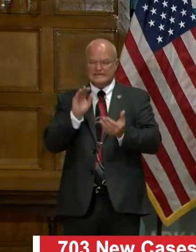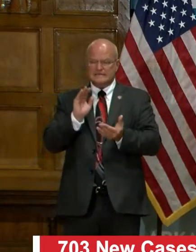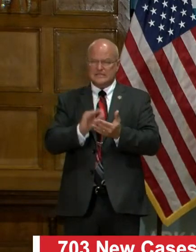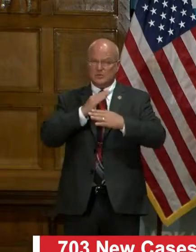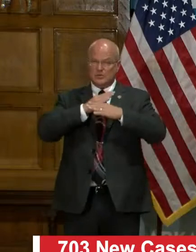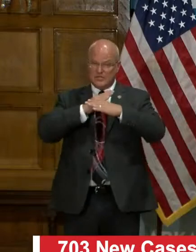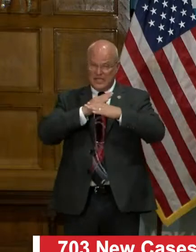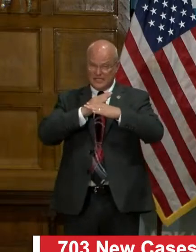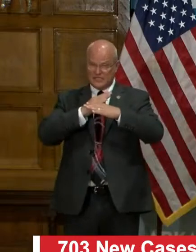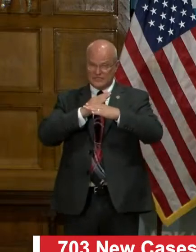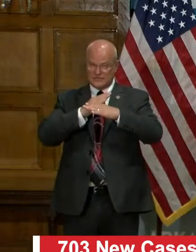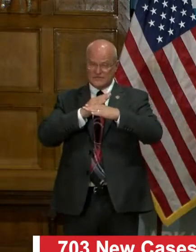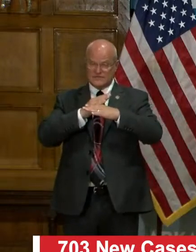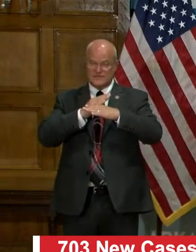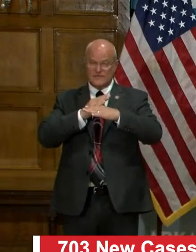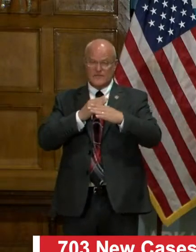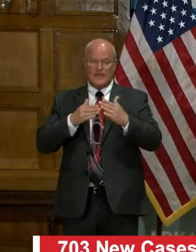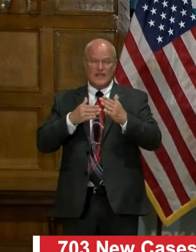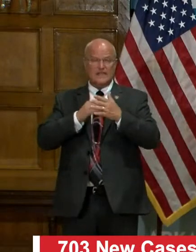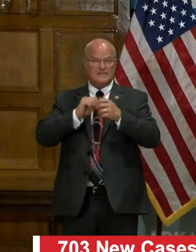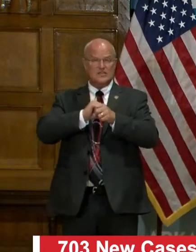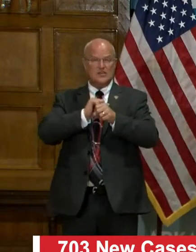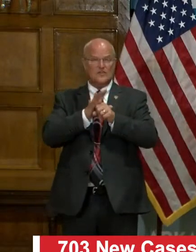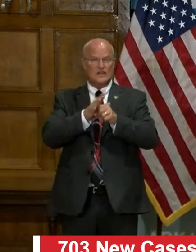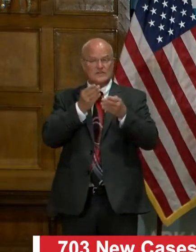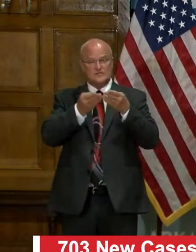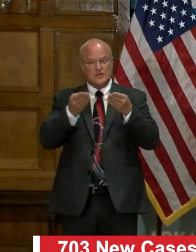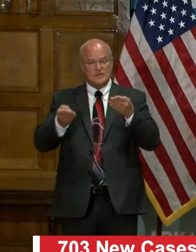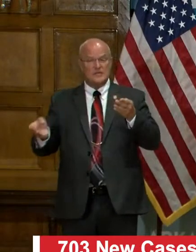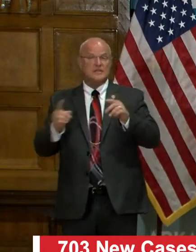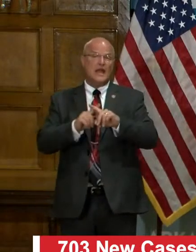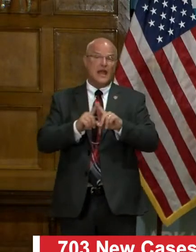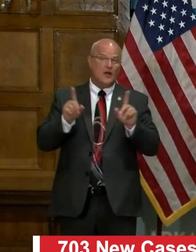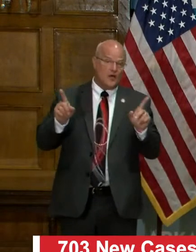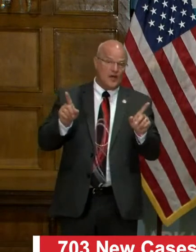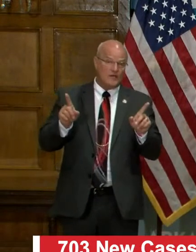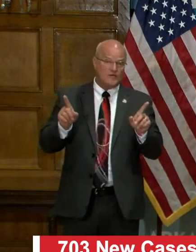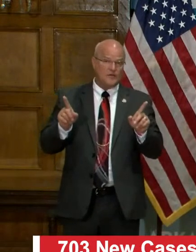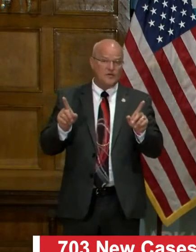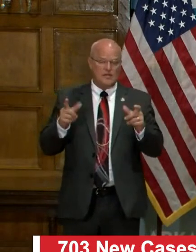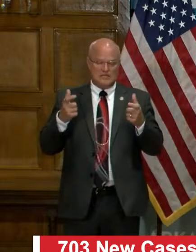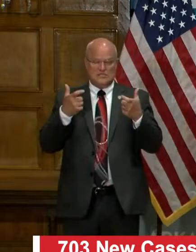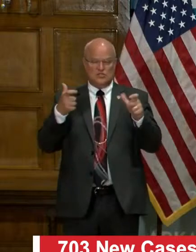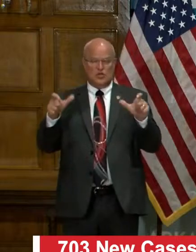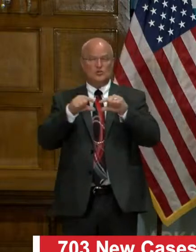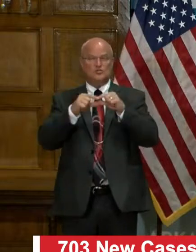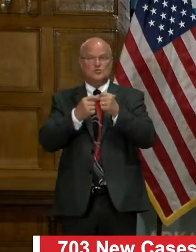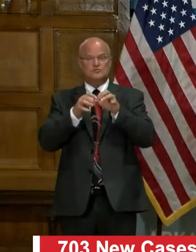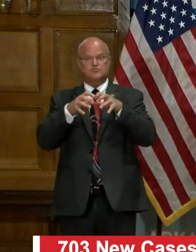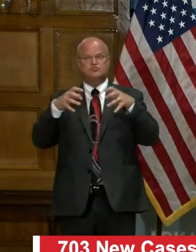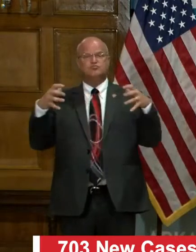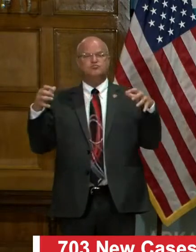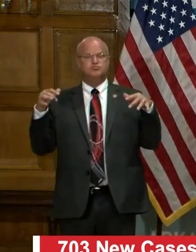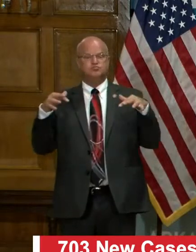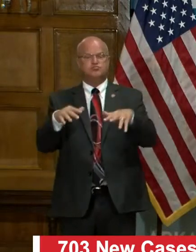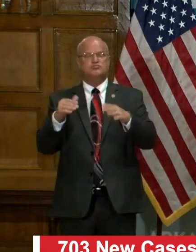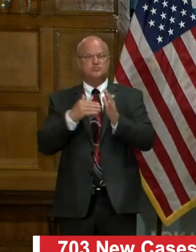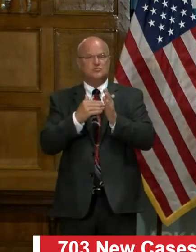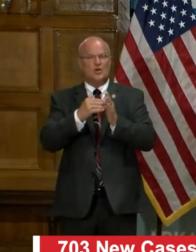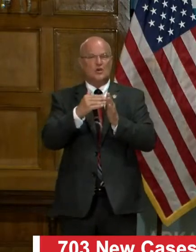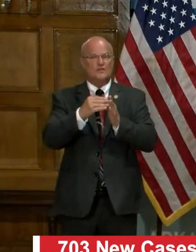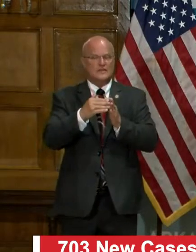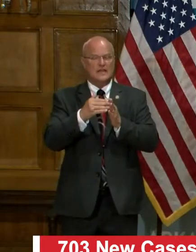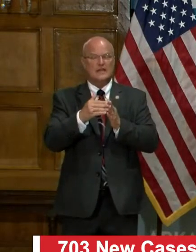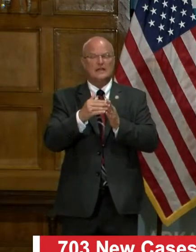the protection against COVID-19 transmission. However, when you get into large groups like that, oftentimes